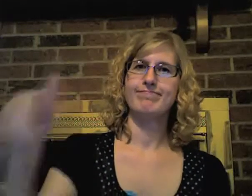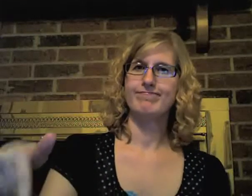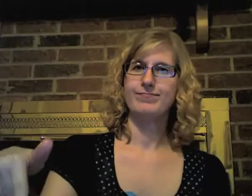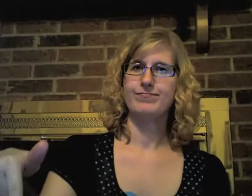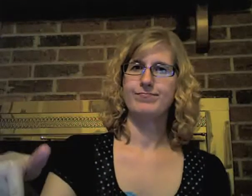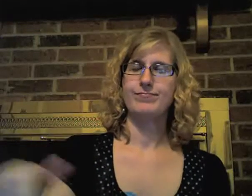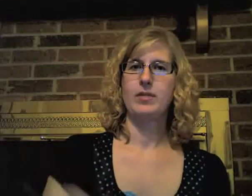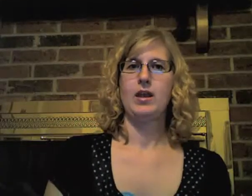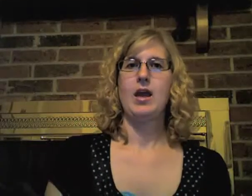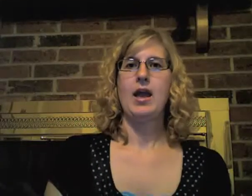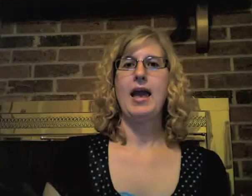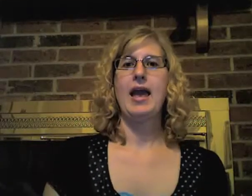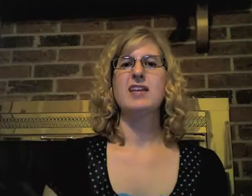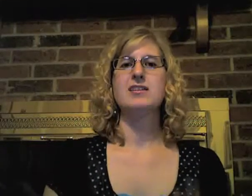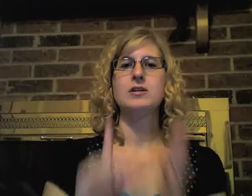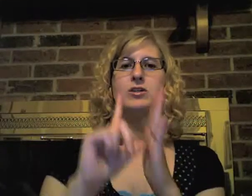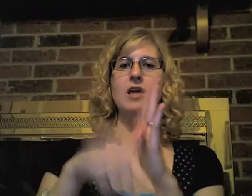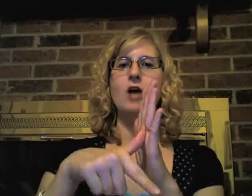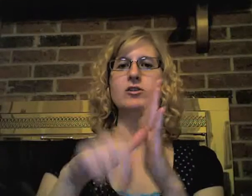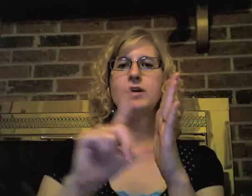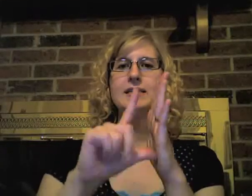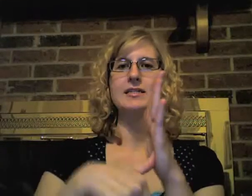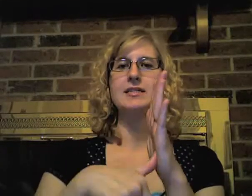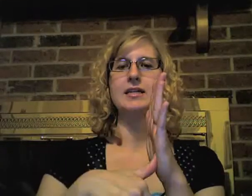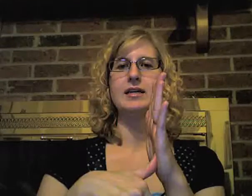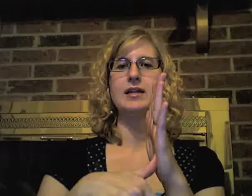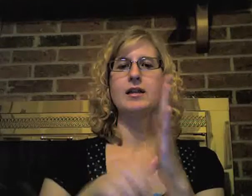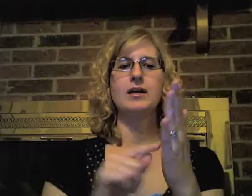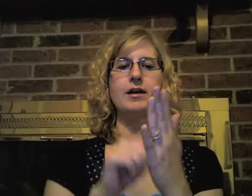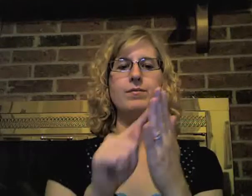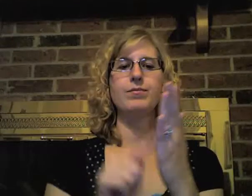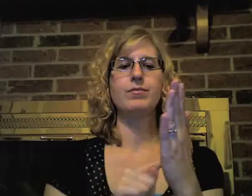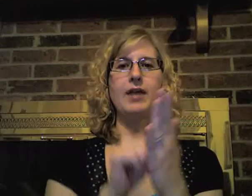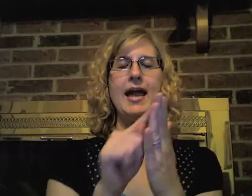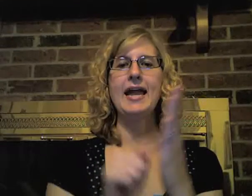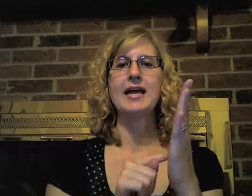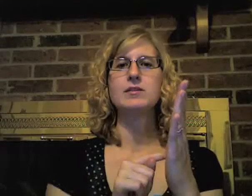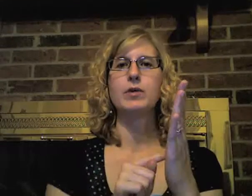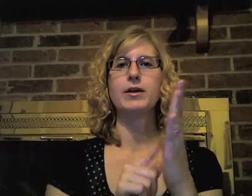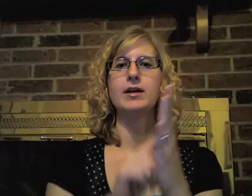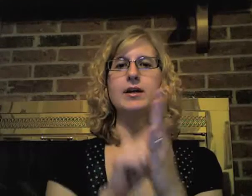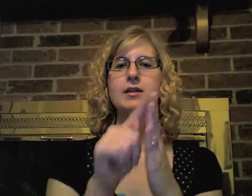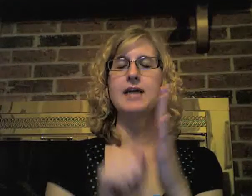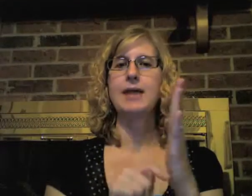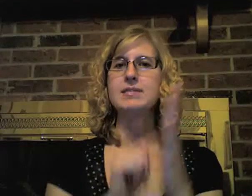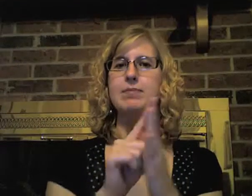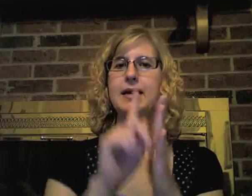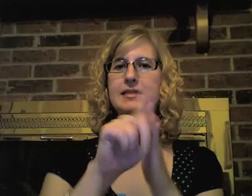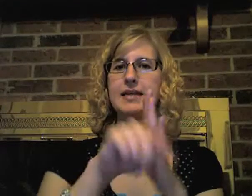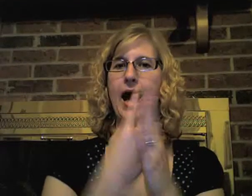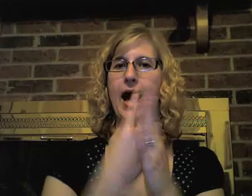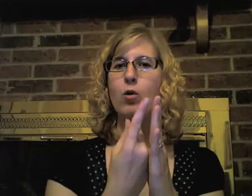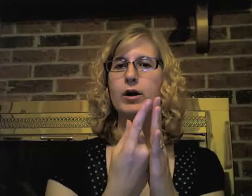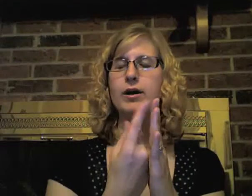And you'll see it also connected to the hand where the times take place, like hour. I don't think we've talked about that yet, but